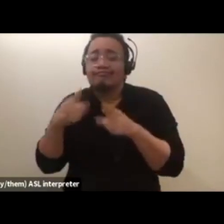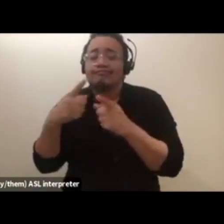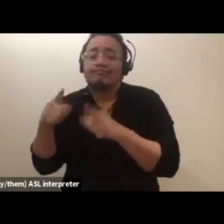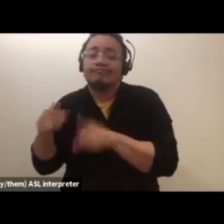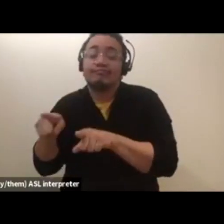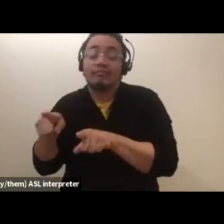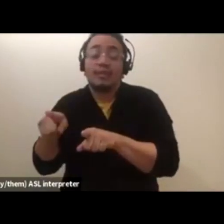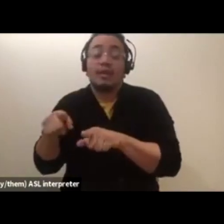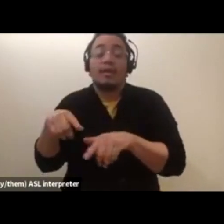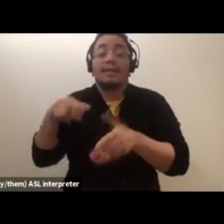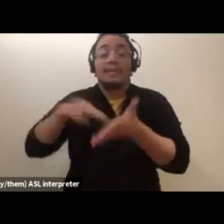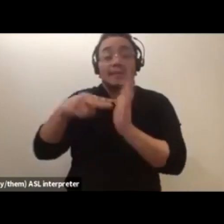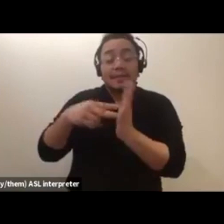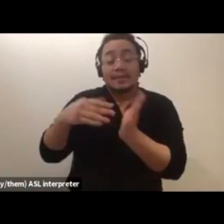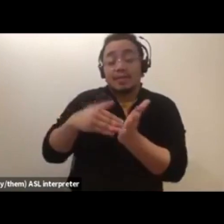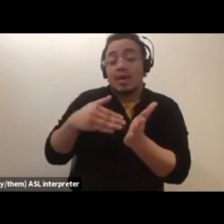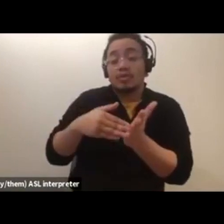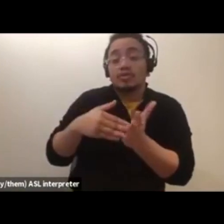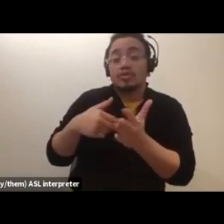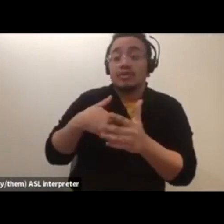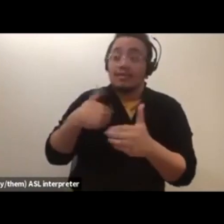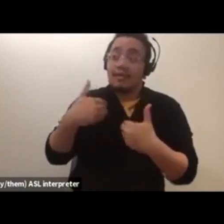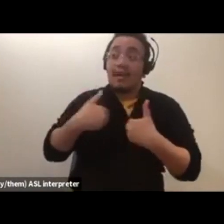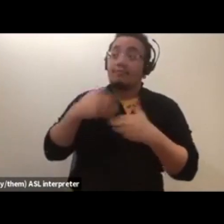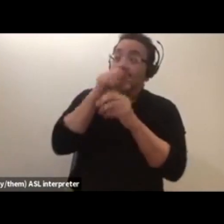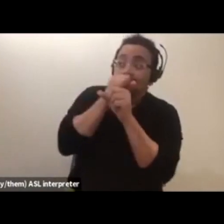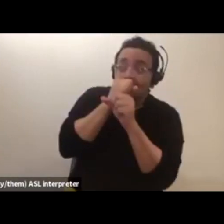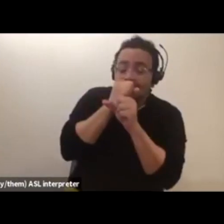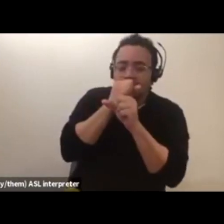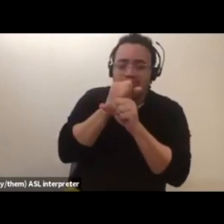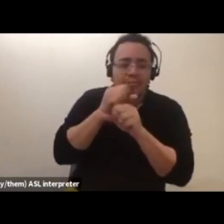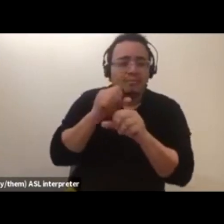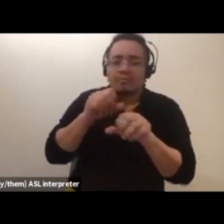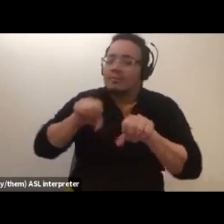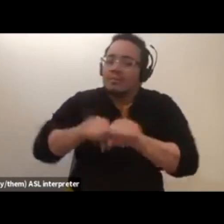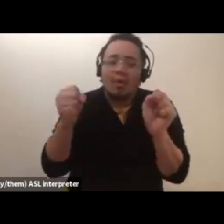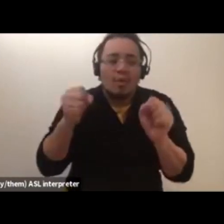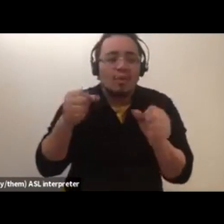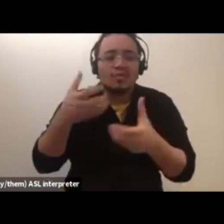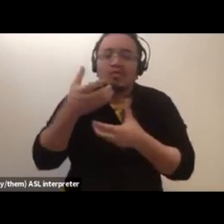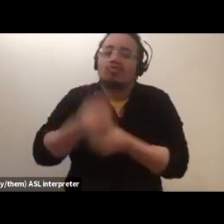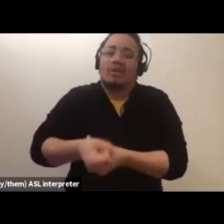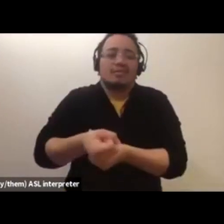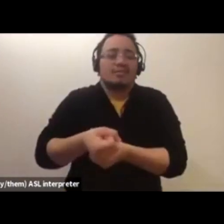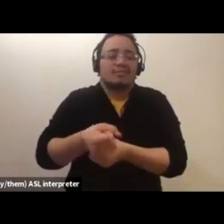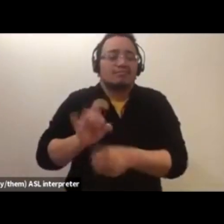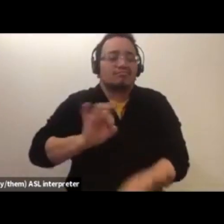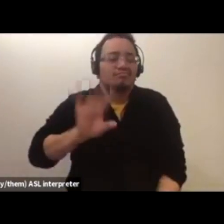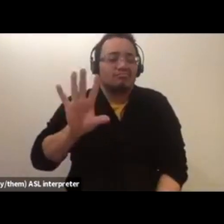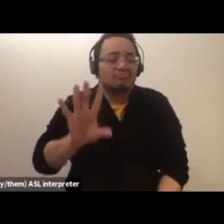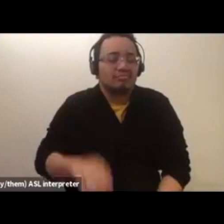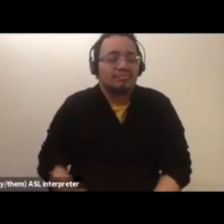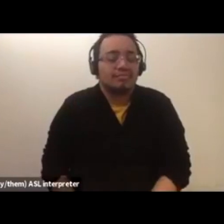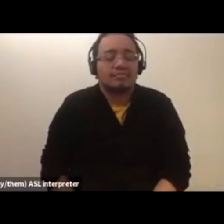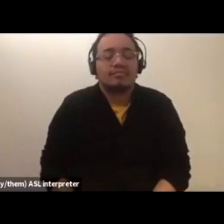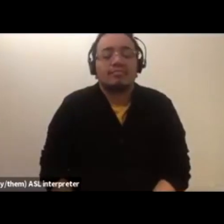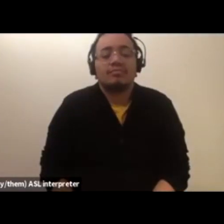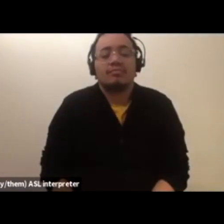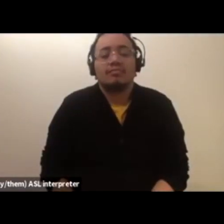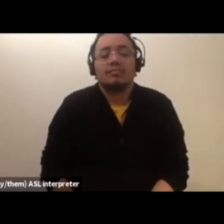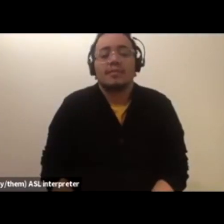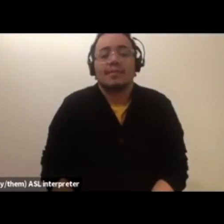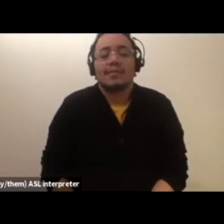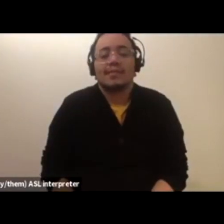that trust for to want to have a doctor within our regions. And then when we do find